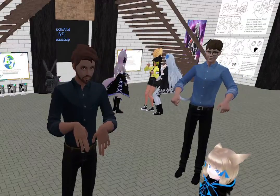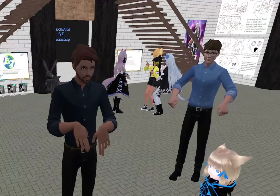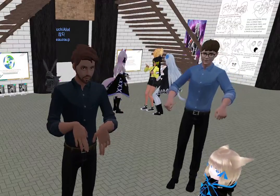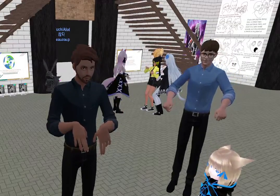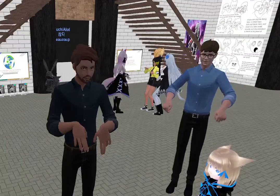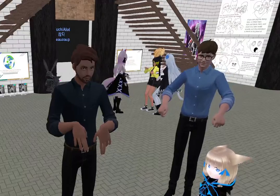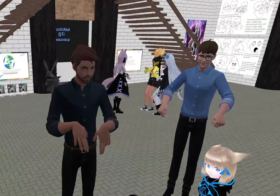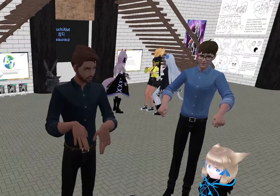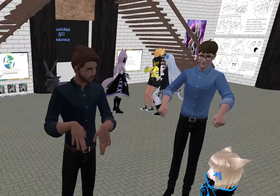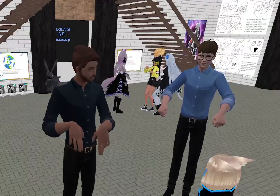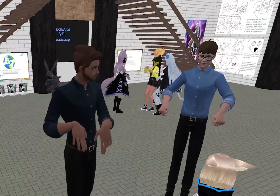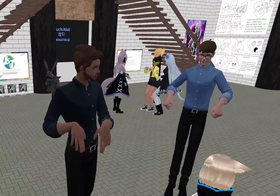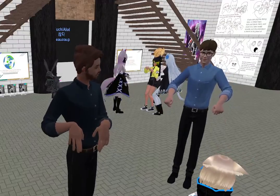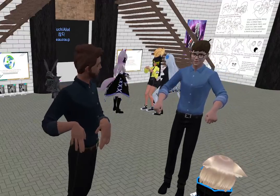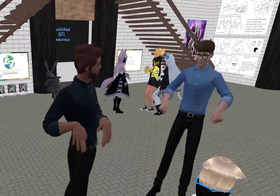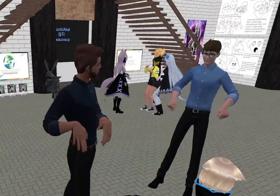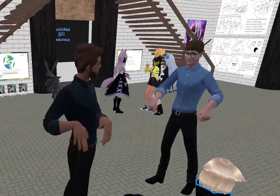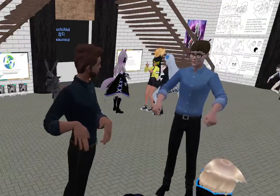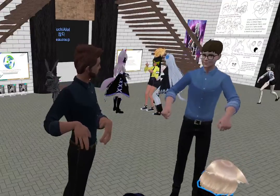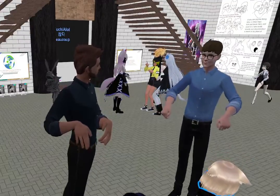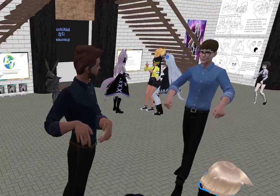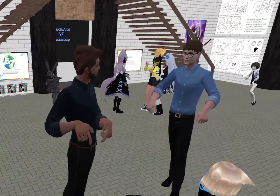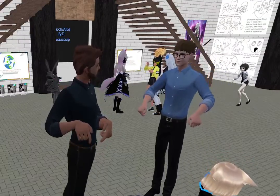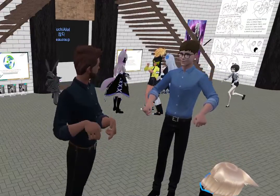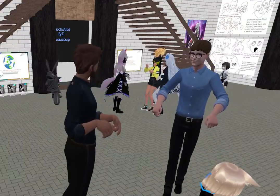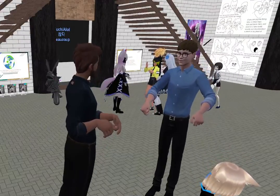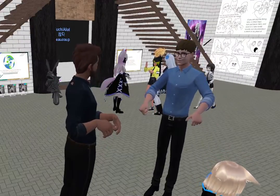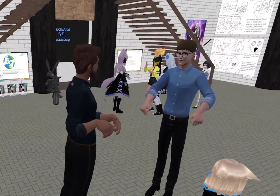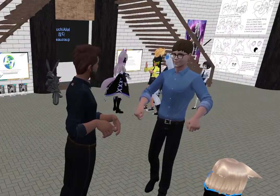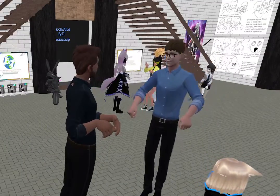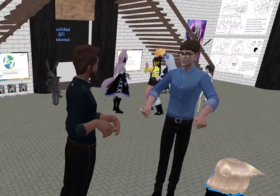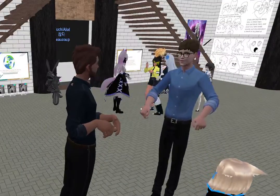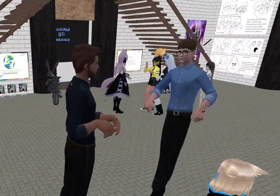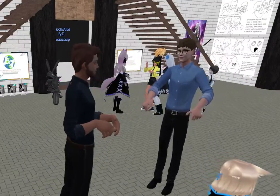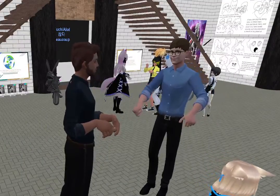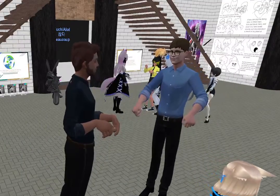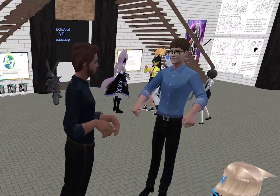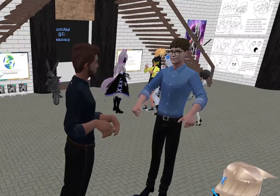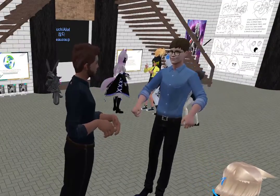You need to know the full extent of the history. When was it made? Everything, every detail.